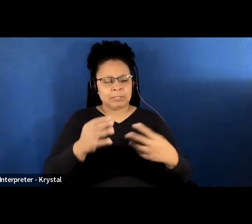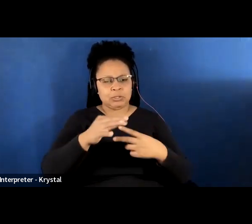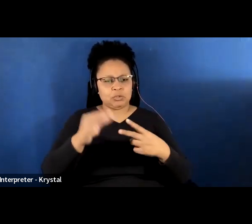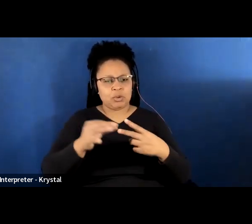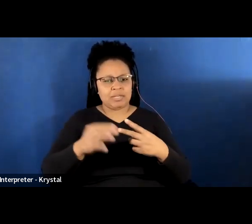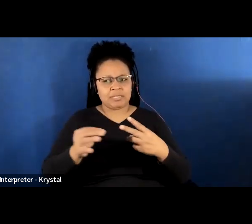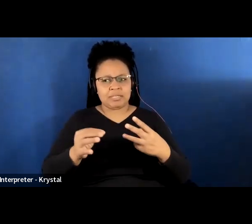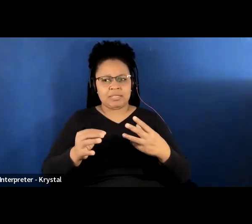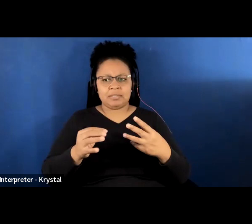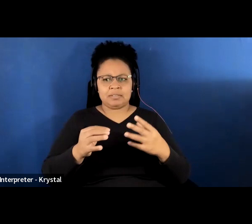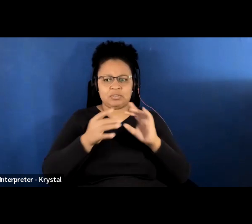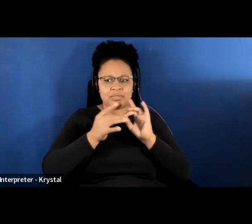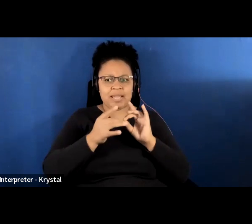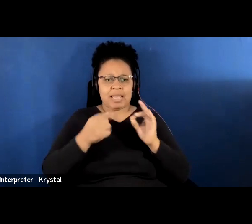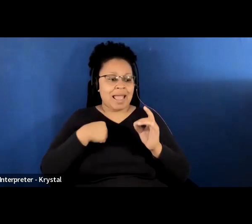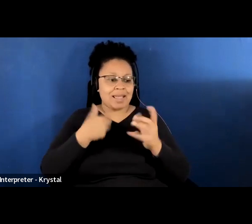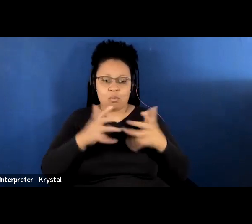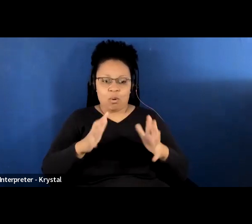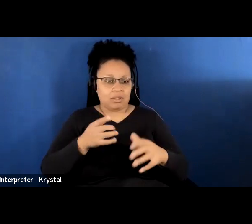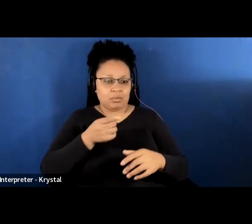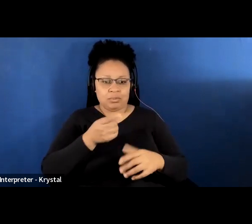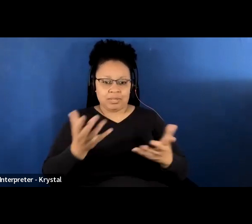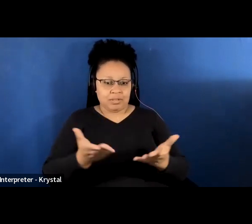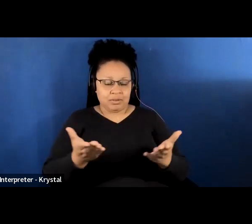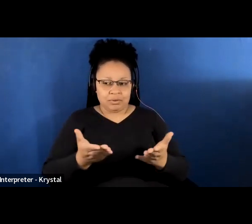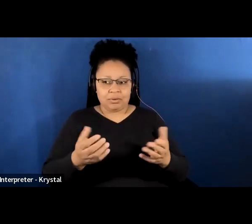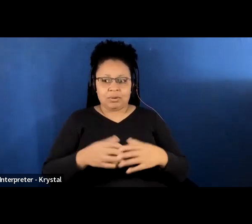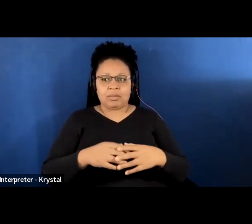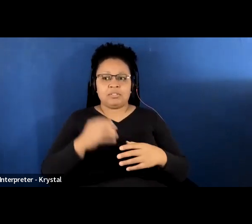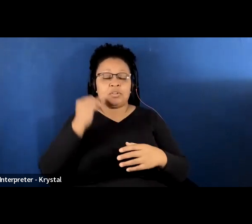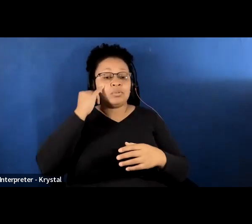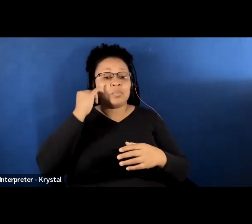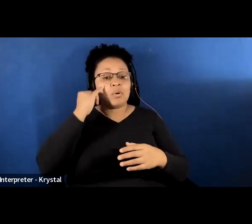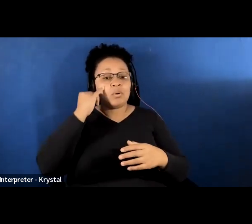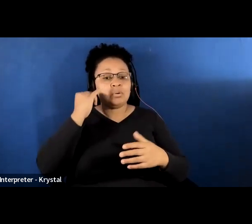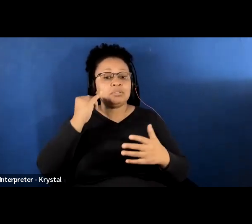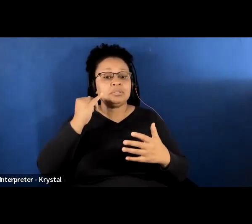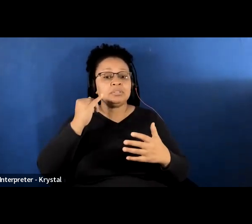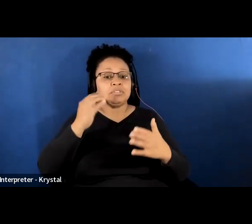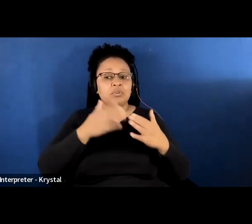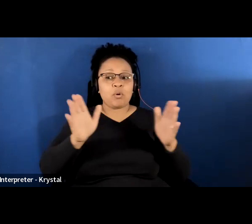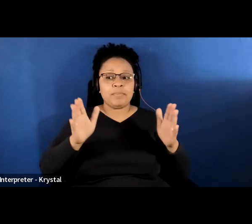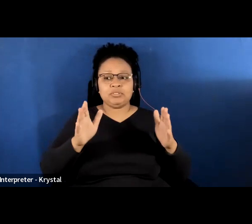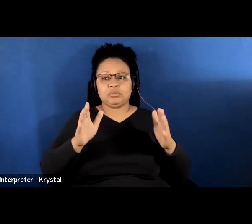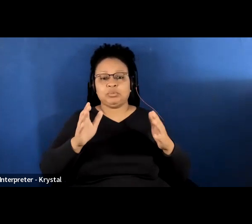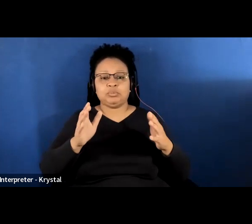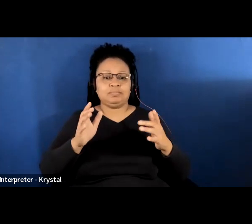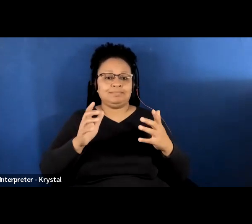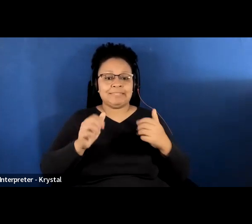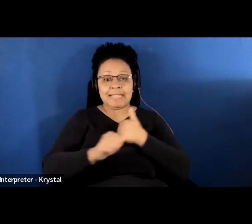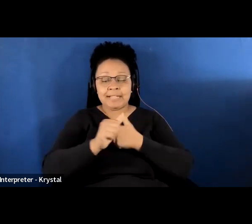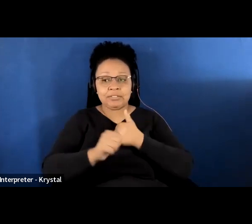around saying to people, I don't want you here? And if you're vulnerable, who can you call if someone